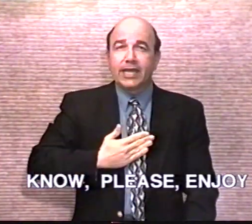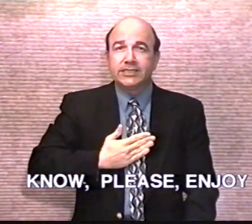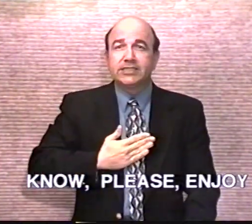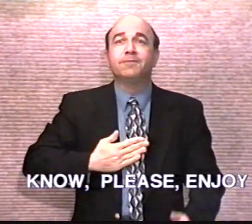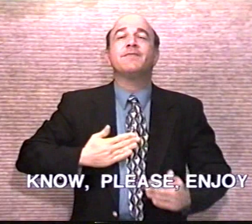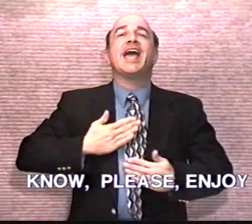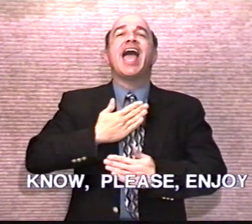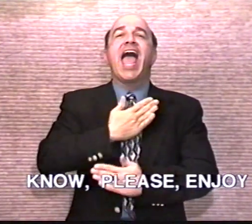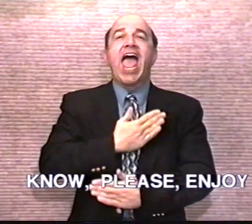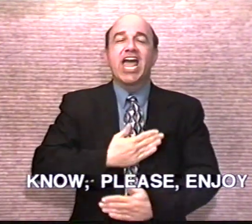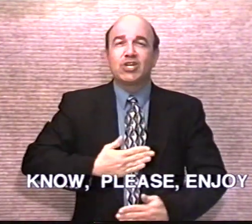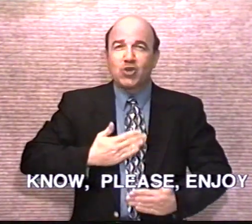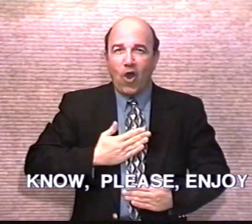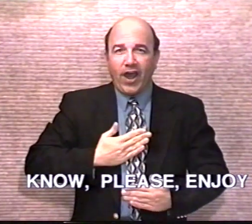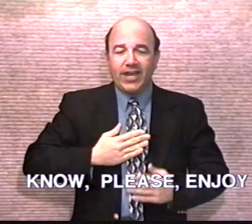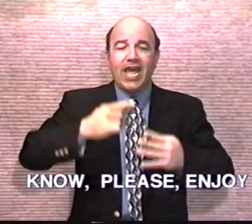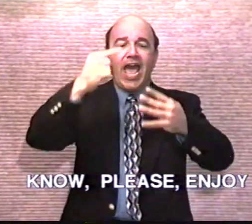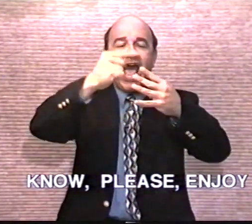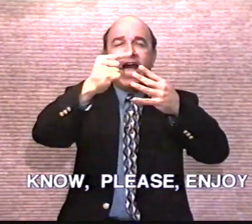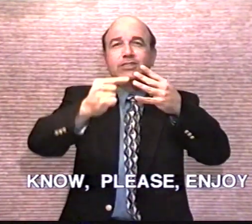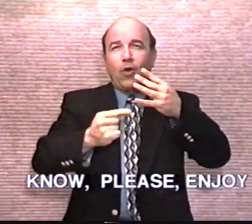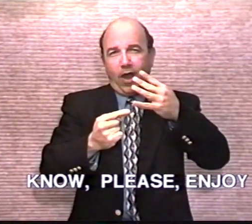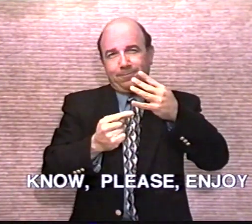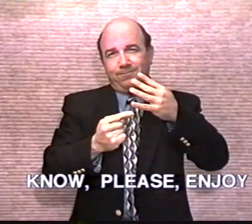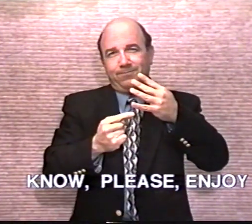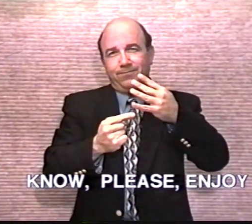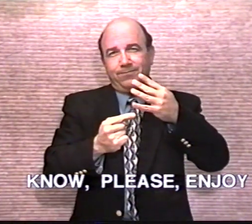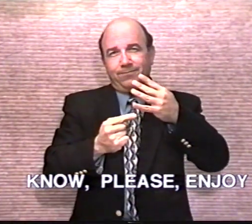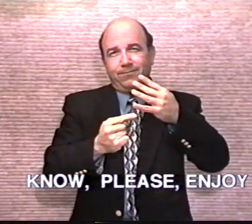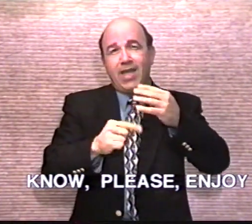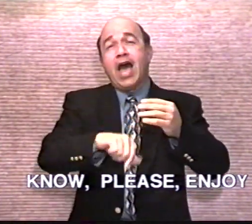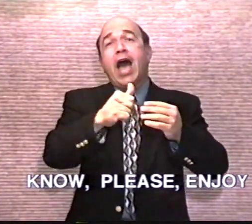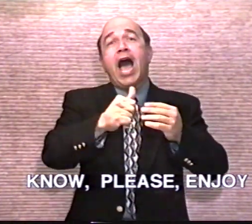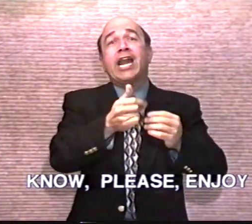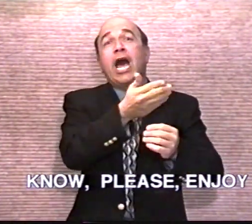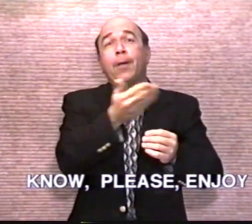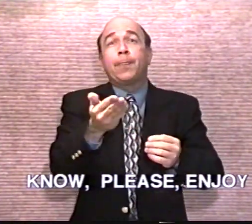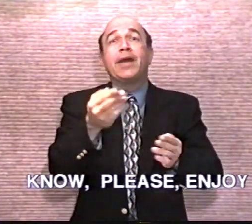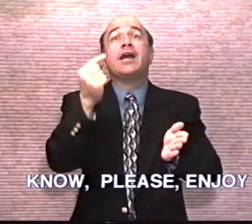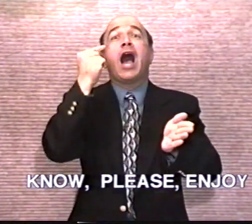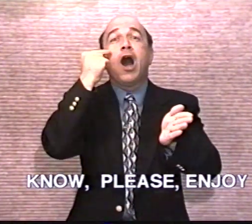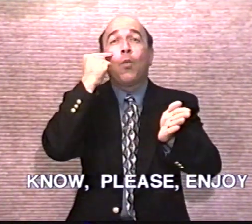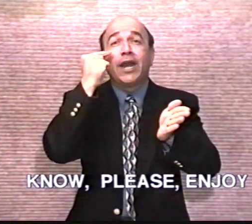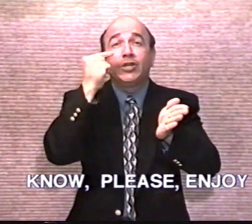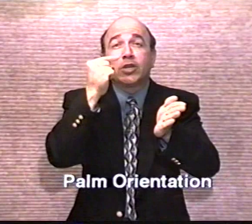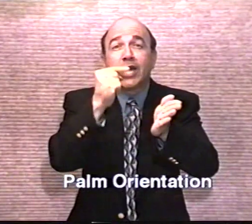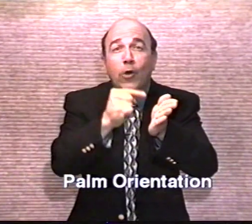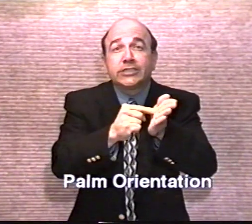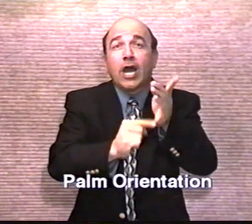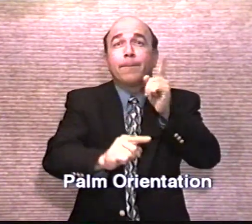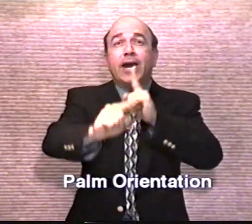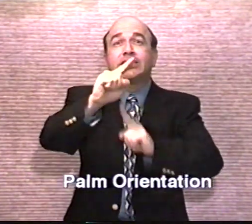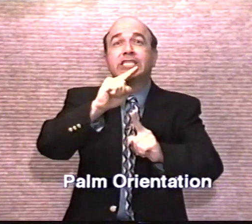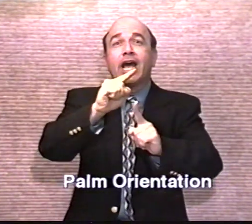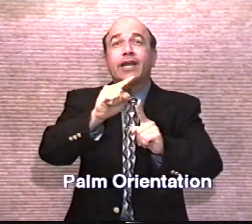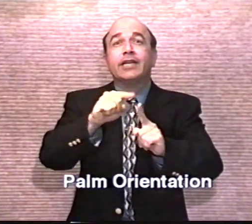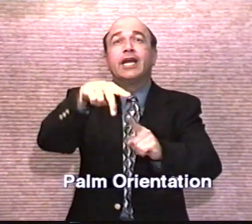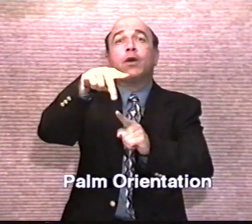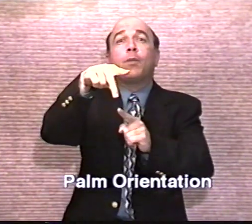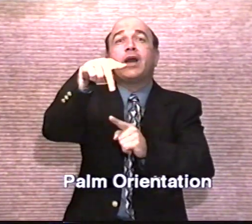please, enjoy, and so on. Another thing I want you to notice about sign is what we